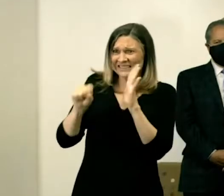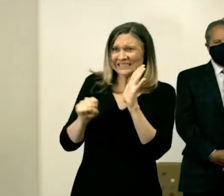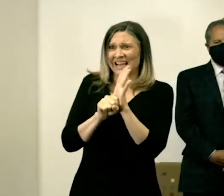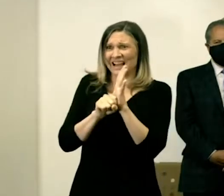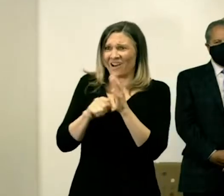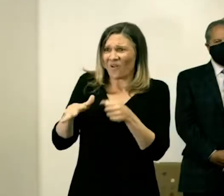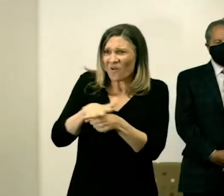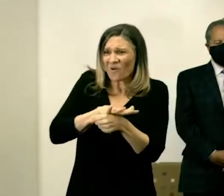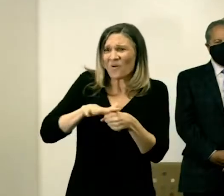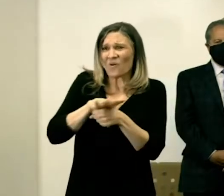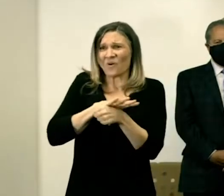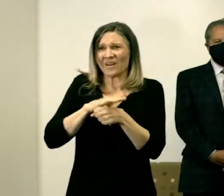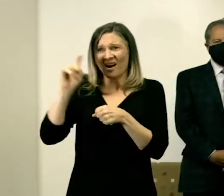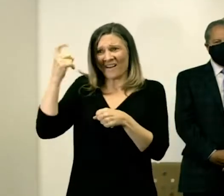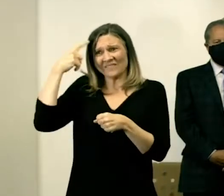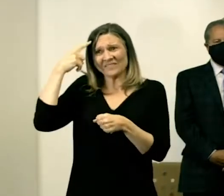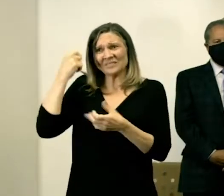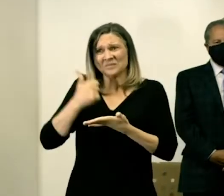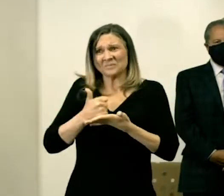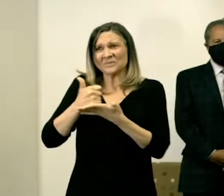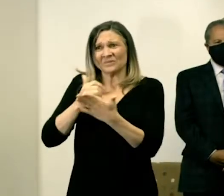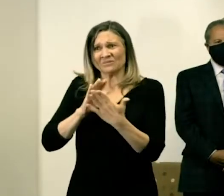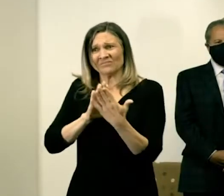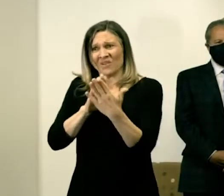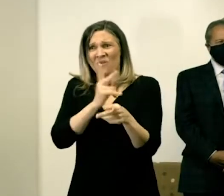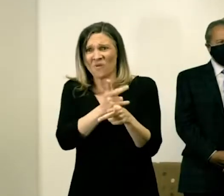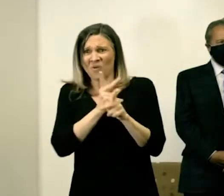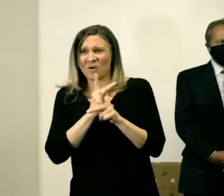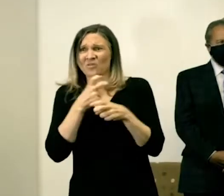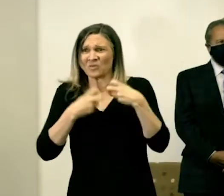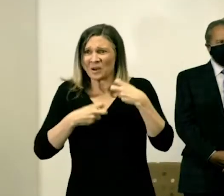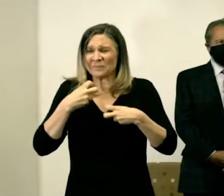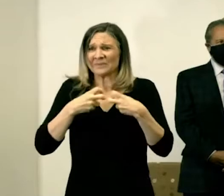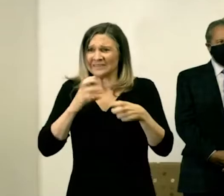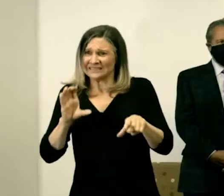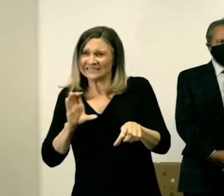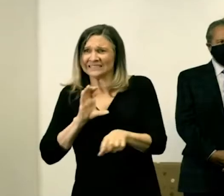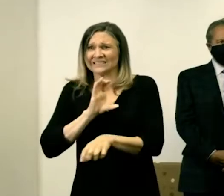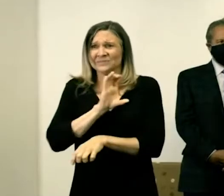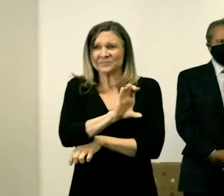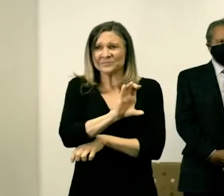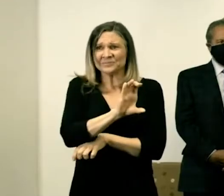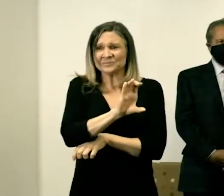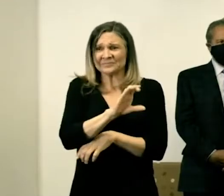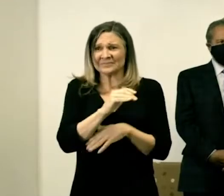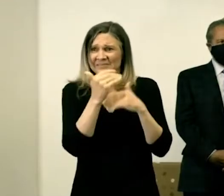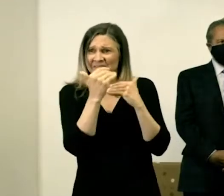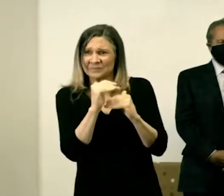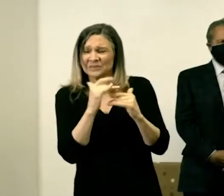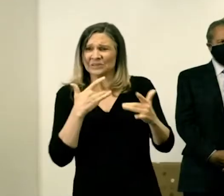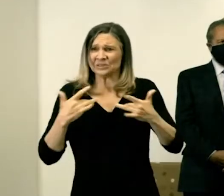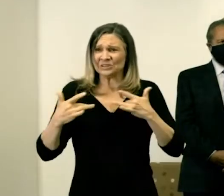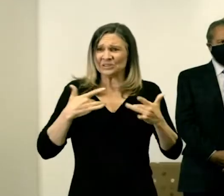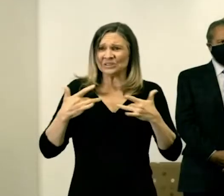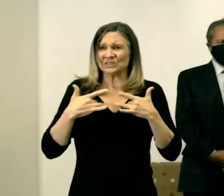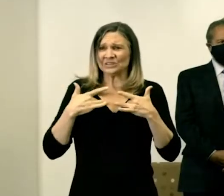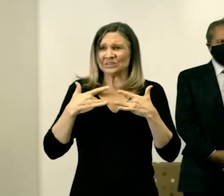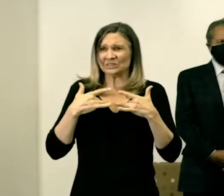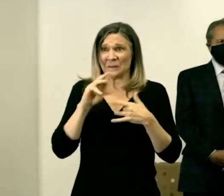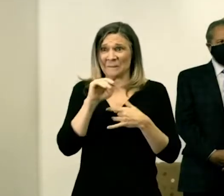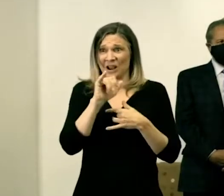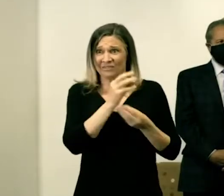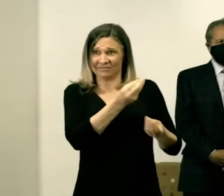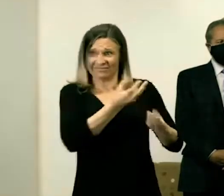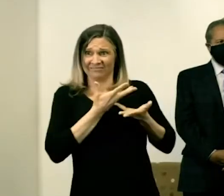help address some of those loan issues, offset those local constraints and concerns. The mayor was just telling me about the money that's coming